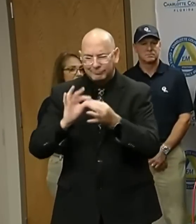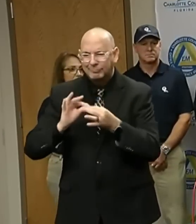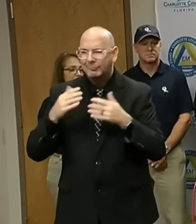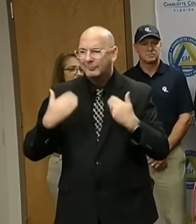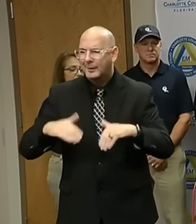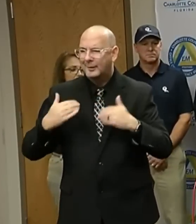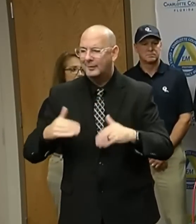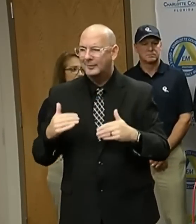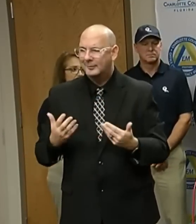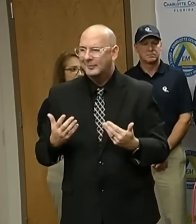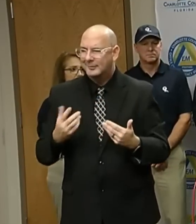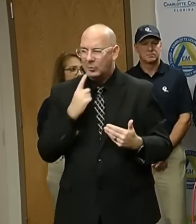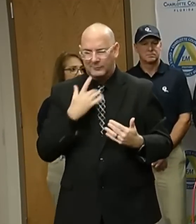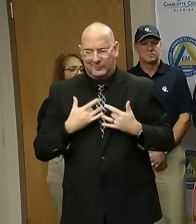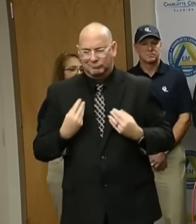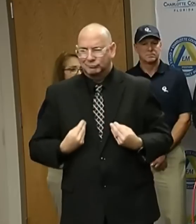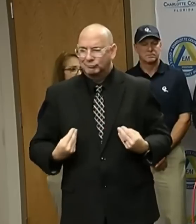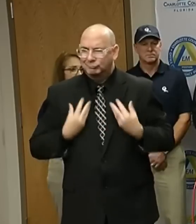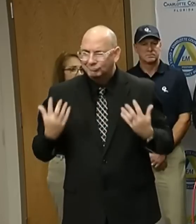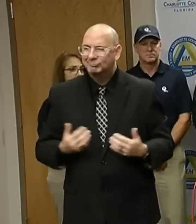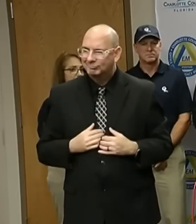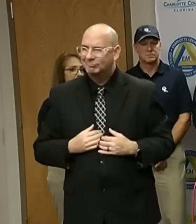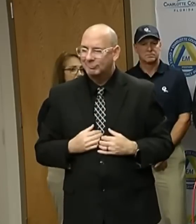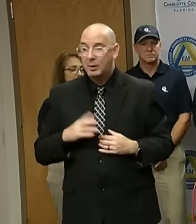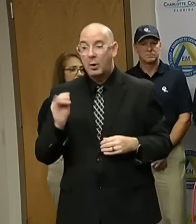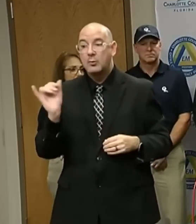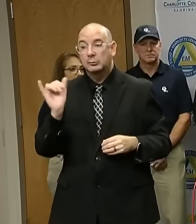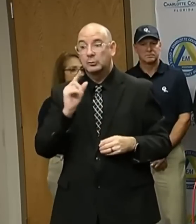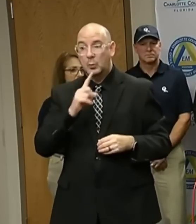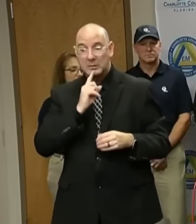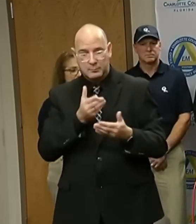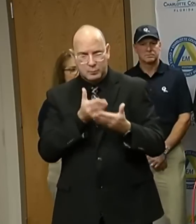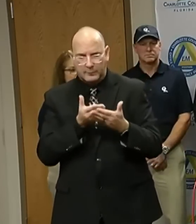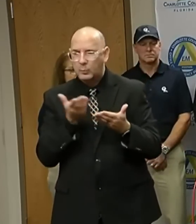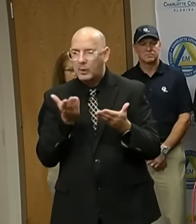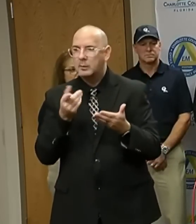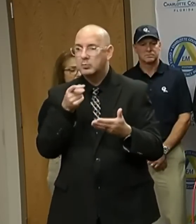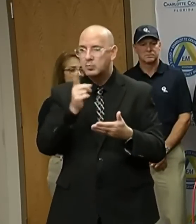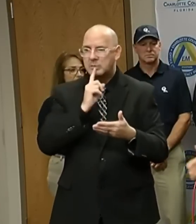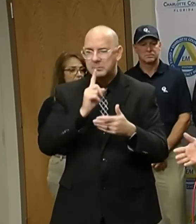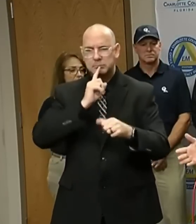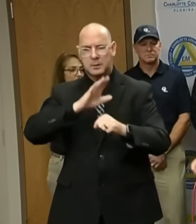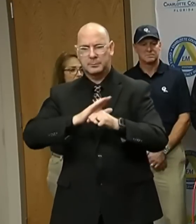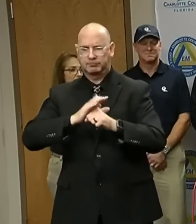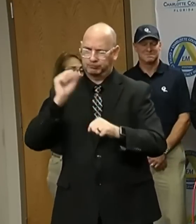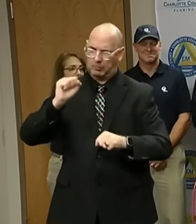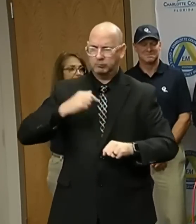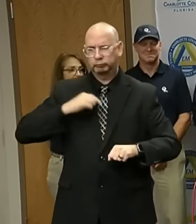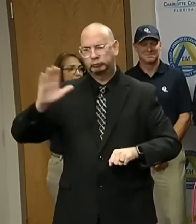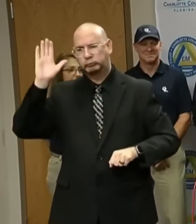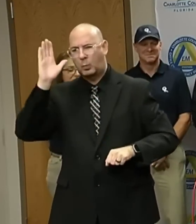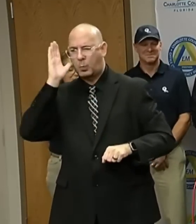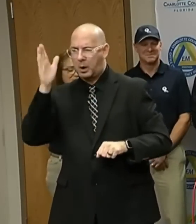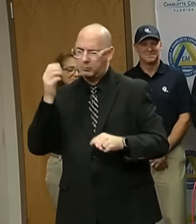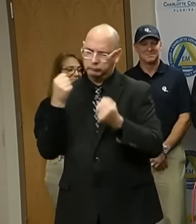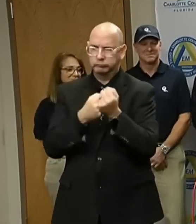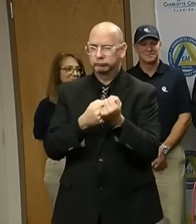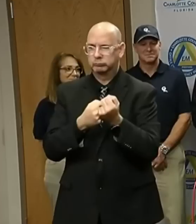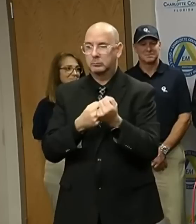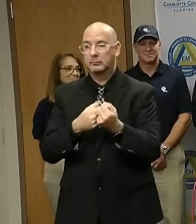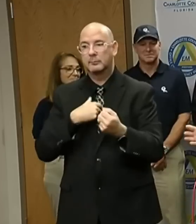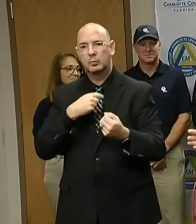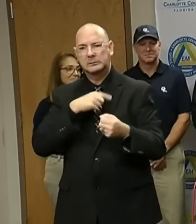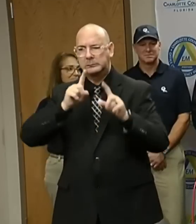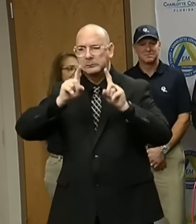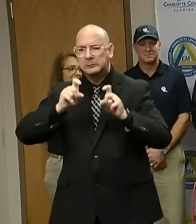I mean, some of these folks put money into the resilience of the infrastructure, and this is like the ultimate test. I mean, you got a hurricane